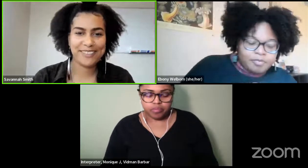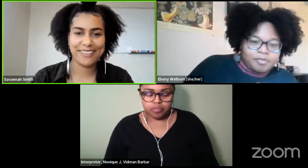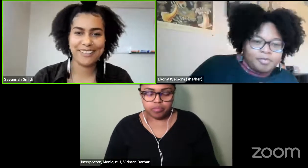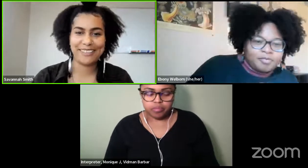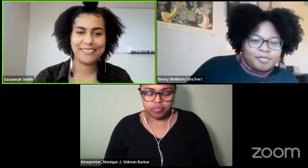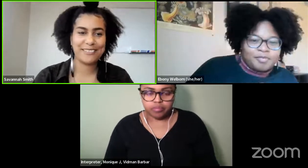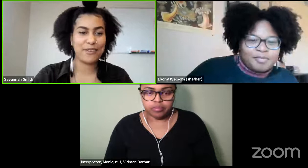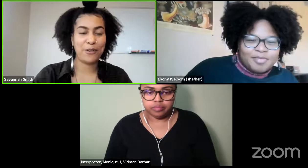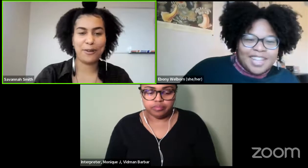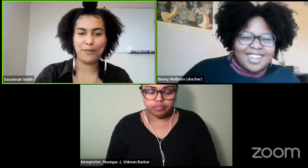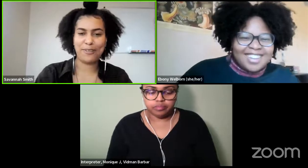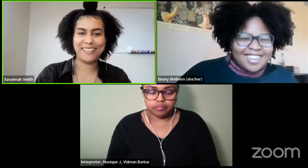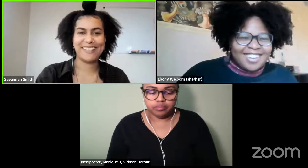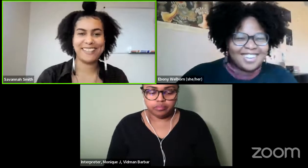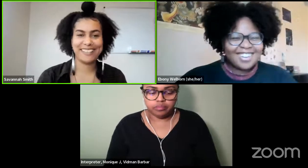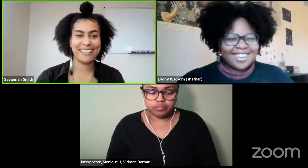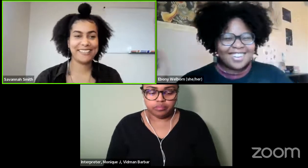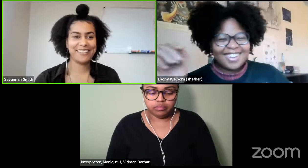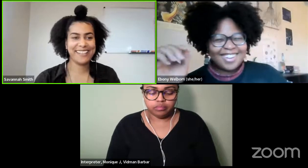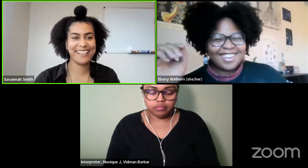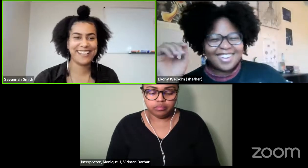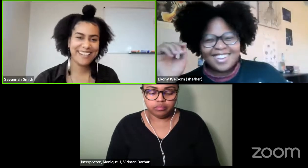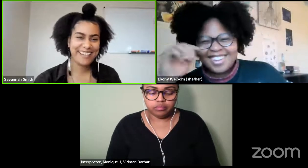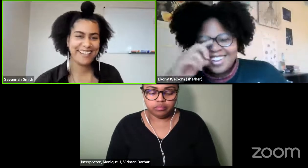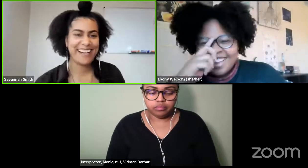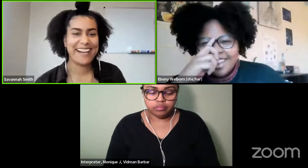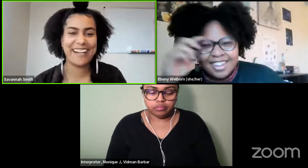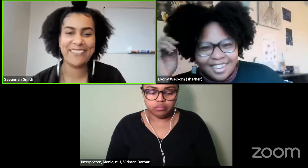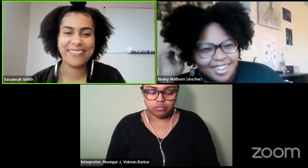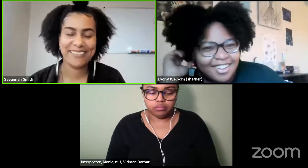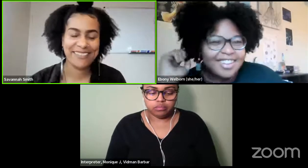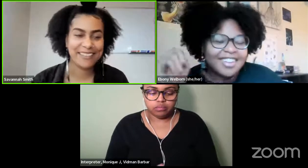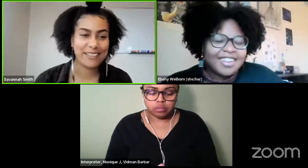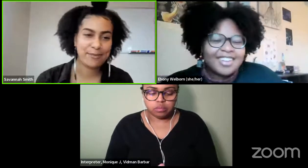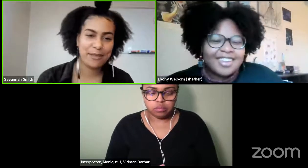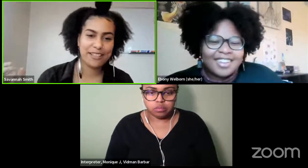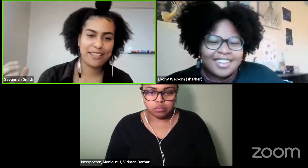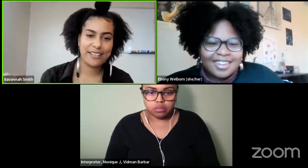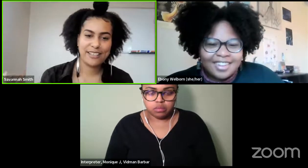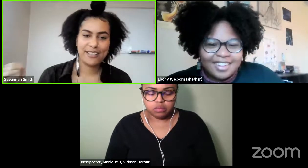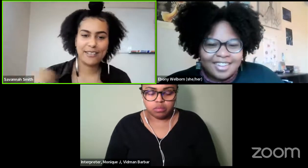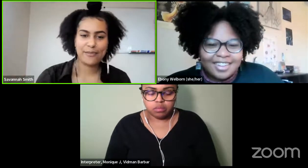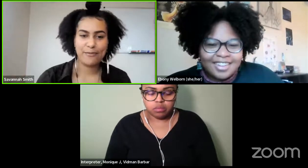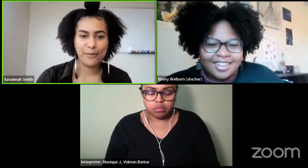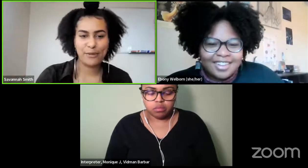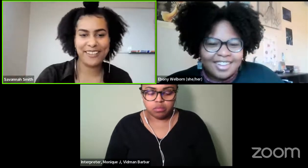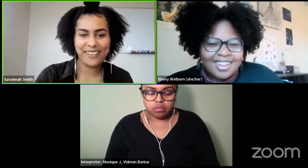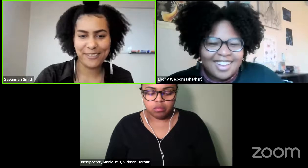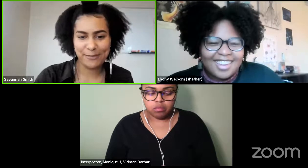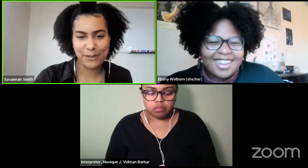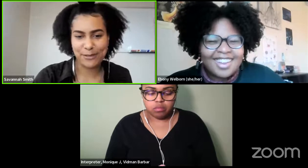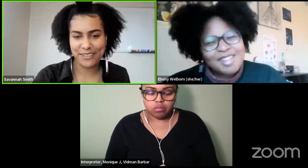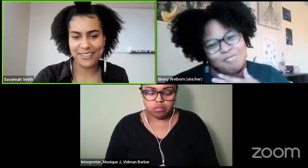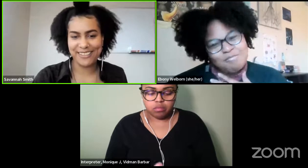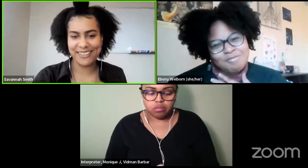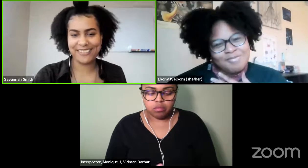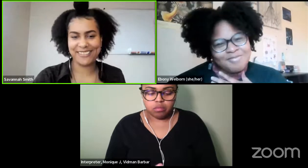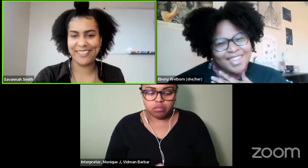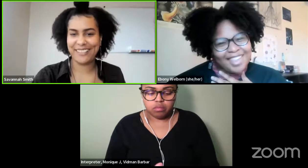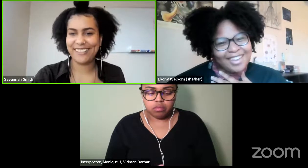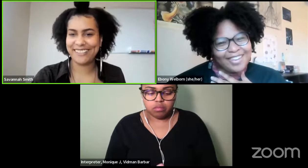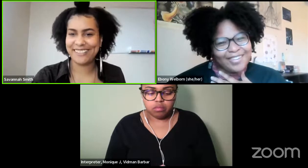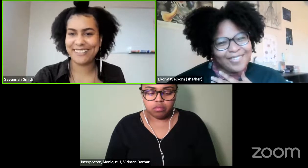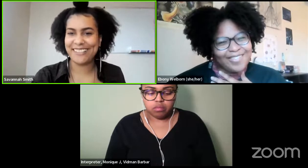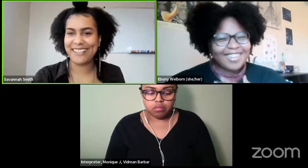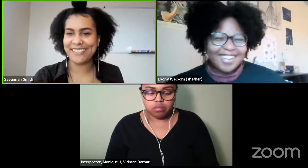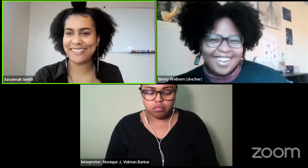Great. So hope everyone is here. We're going to be beautiful song.